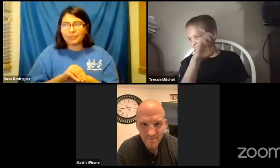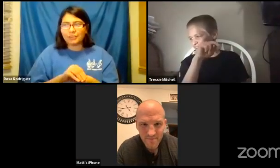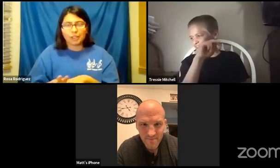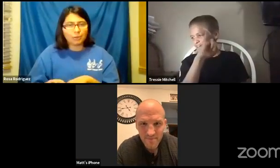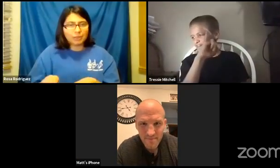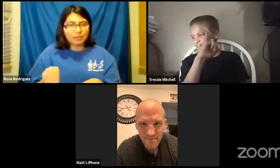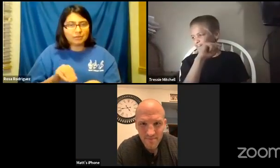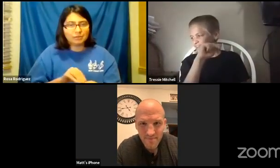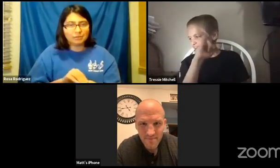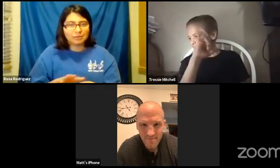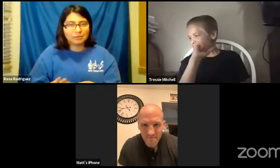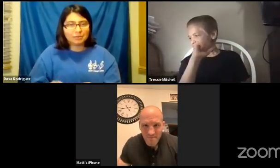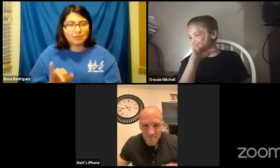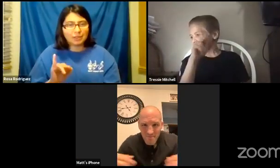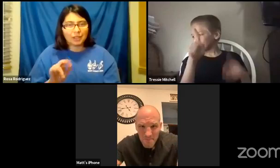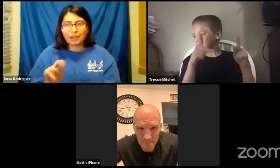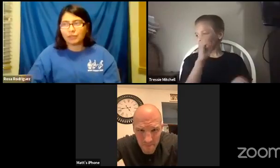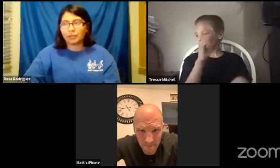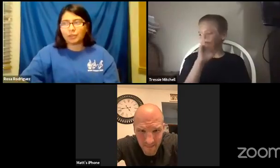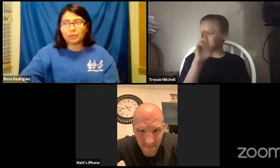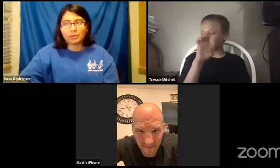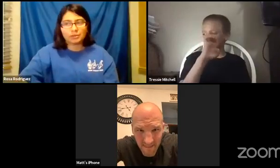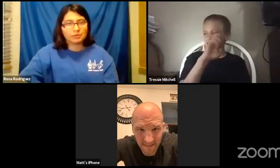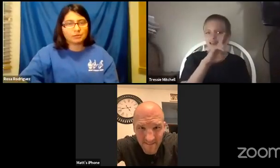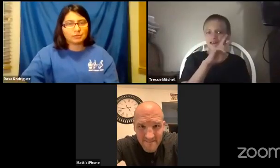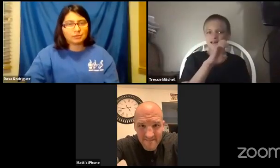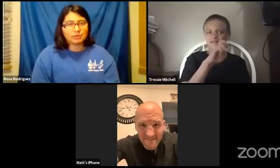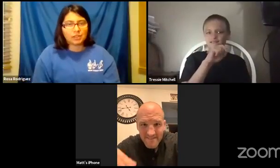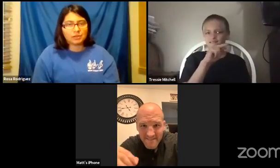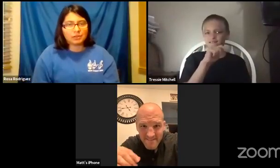Okay, tell me about